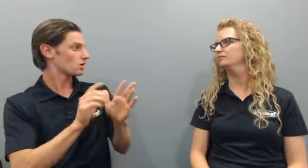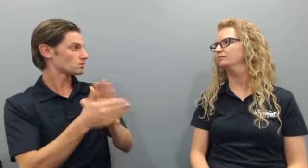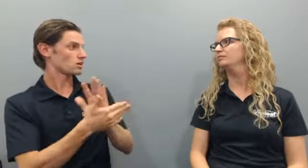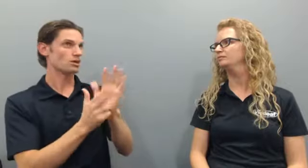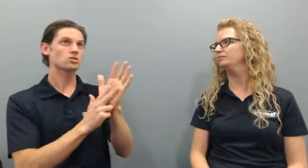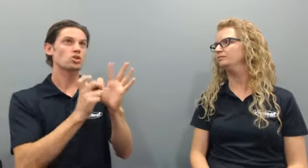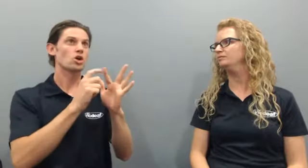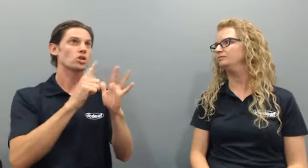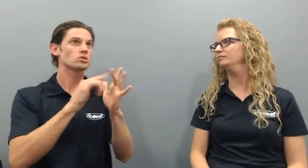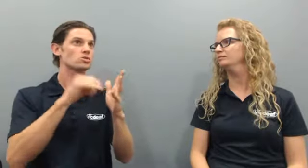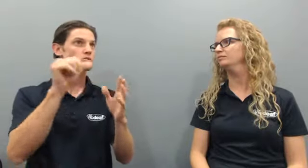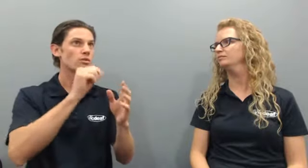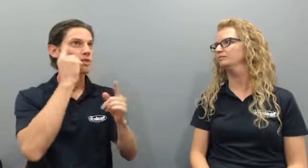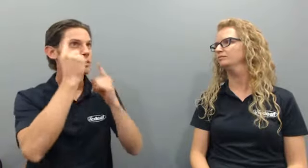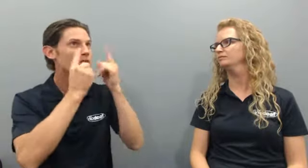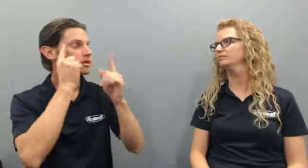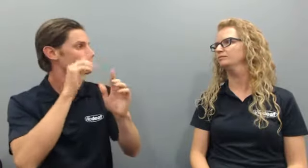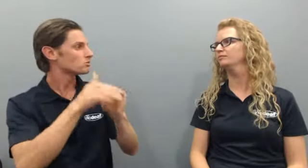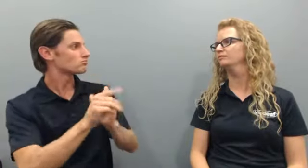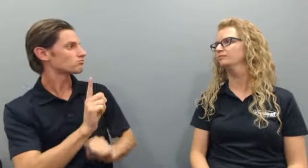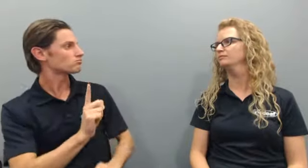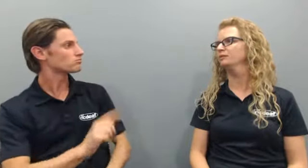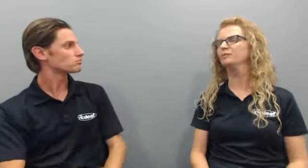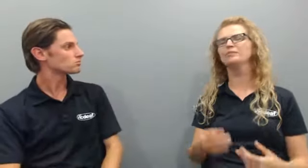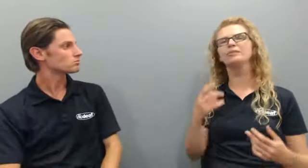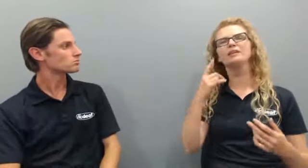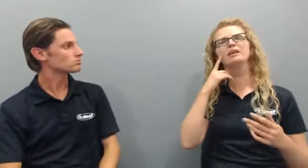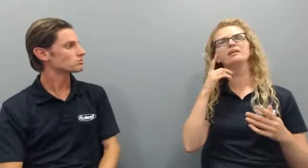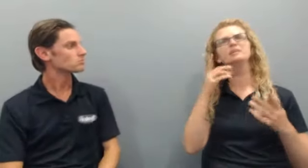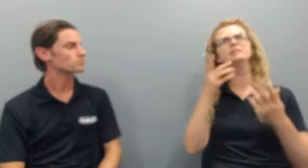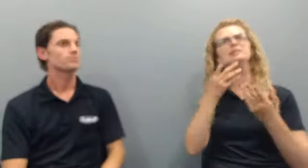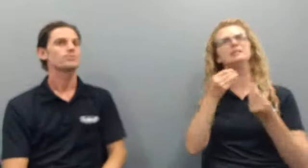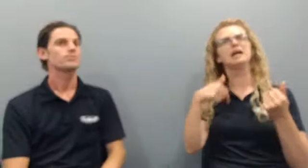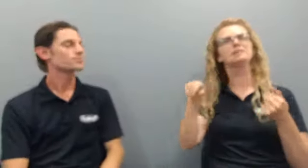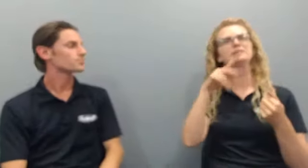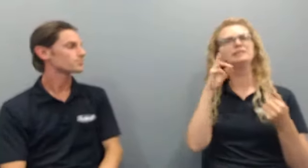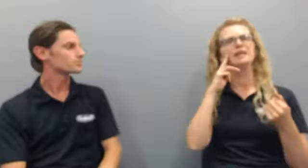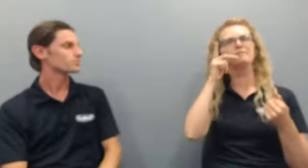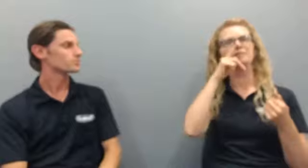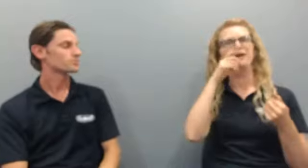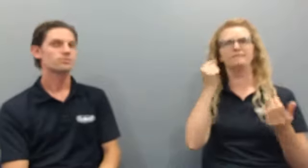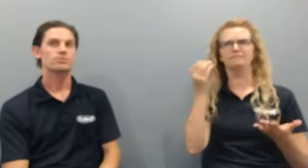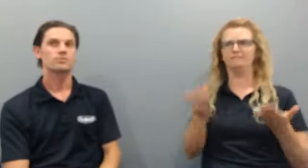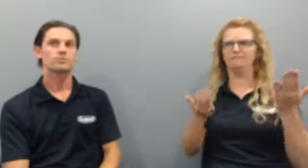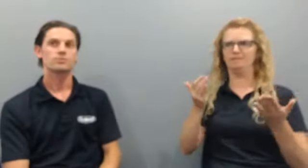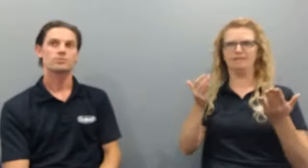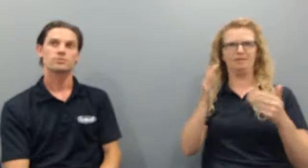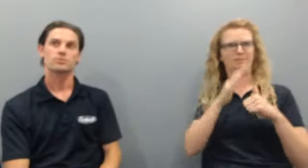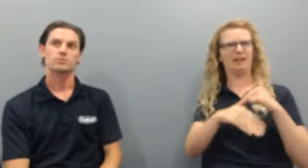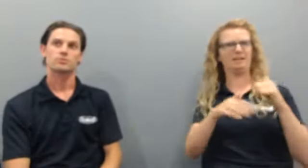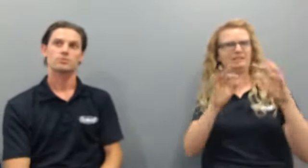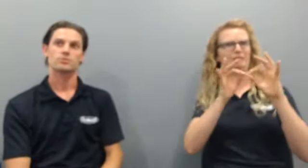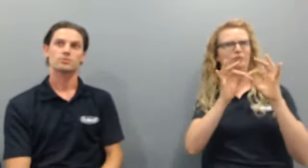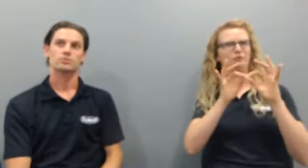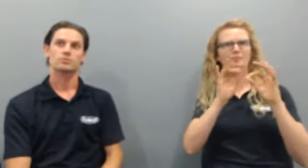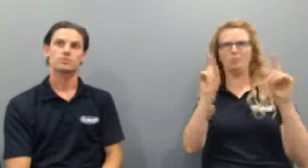and how it works under the NDIS and what our community should be thinking about? Yes, there are deaf people out there who aren't too sure